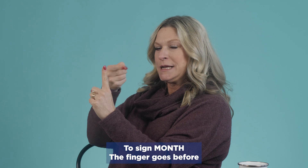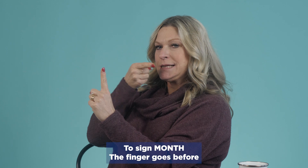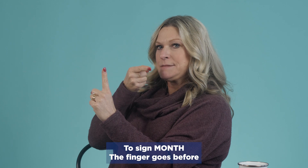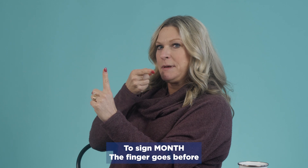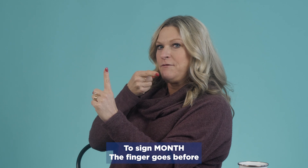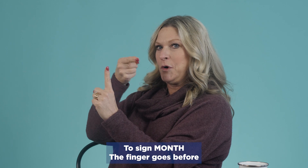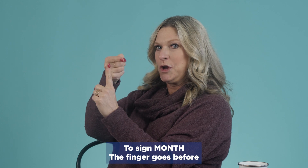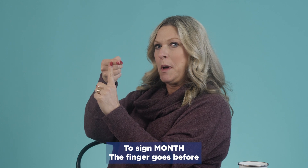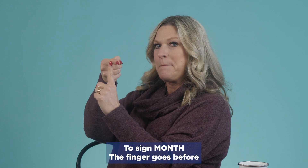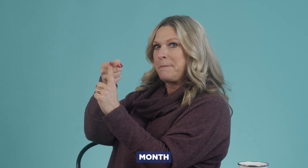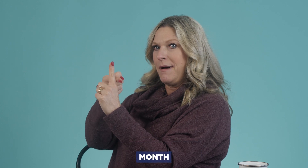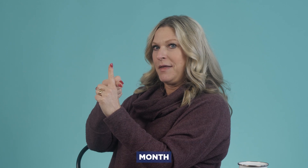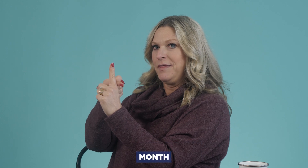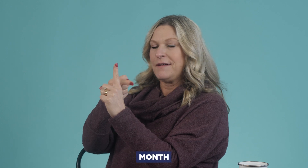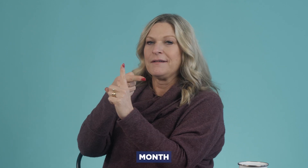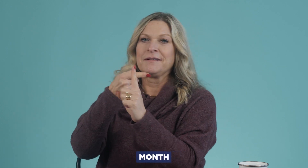is before you math